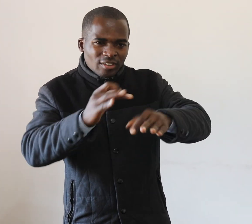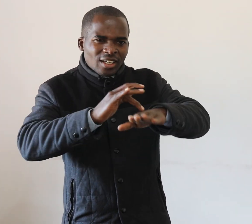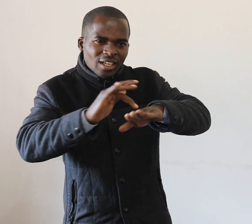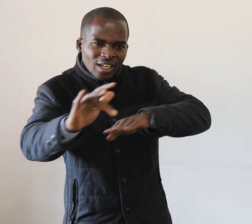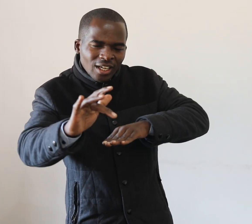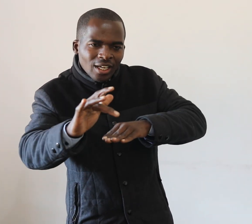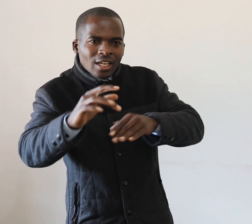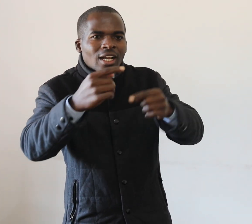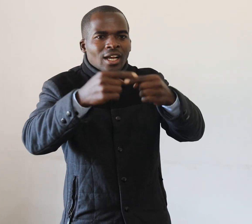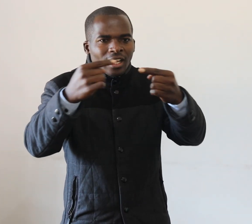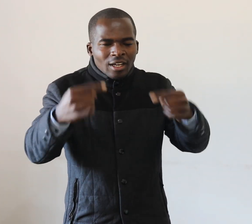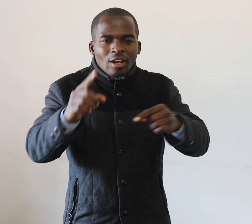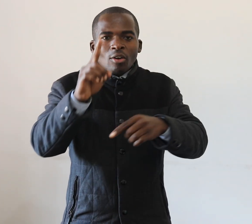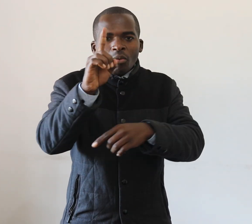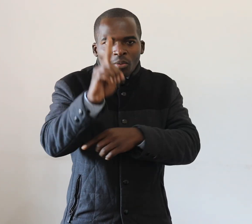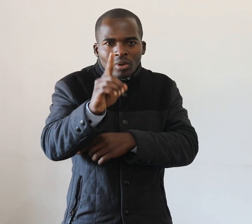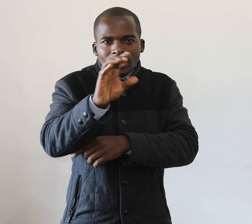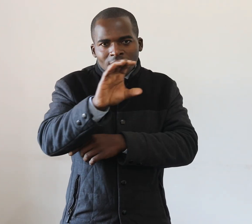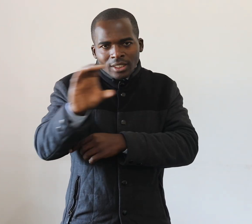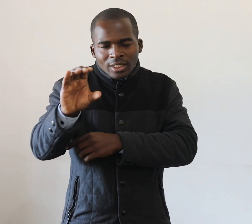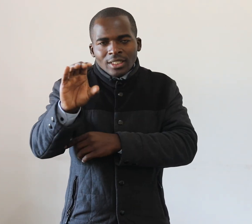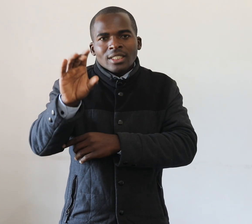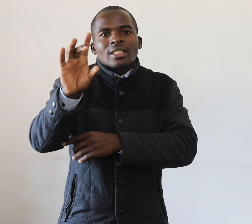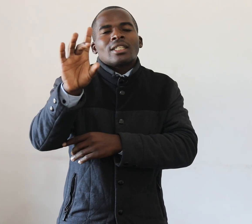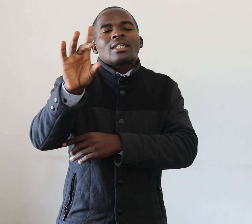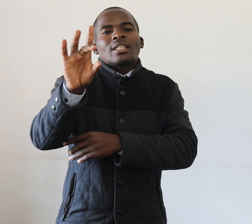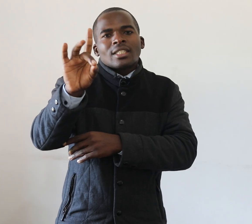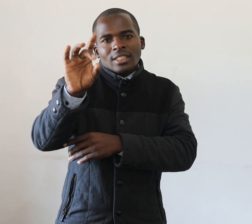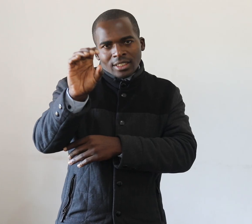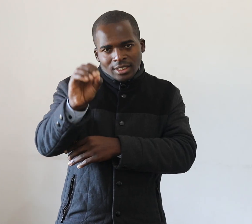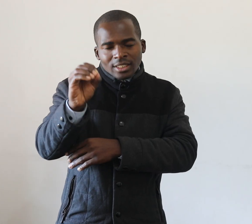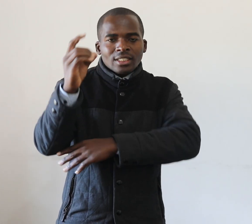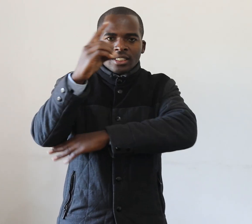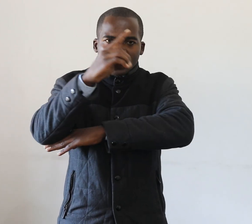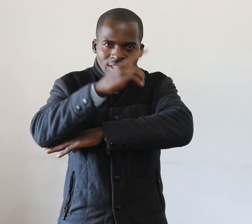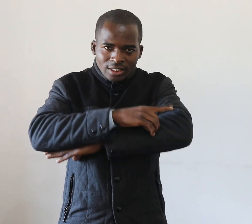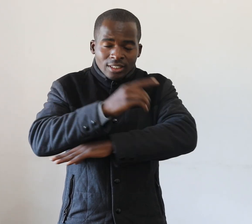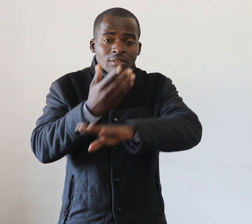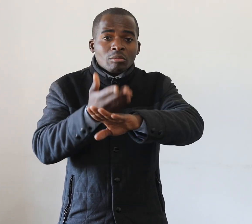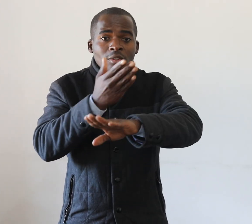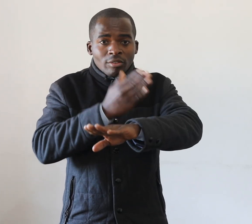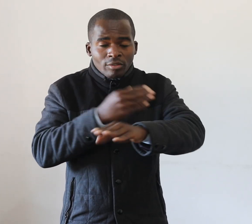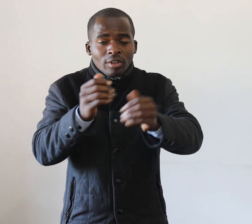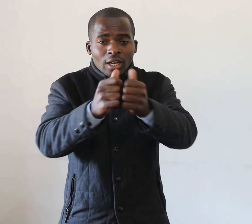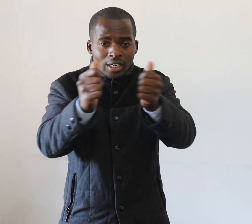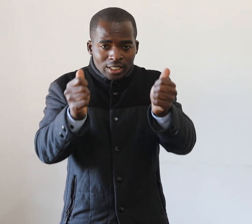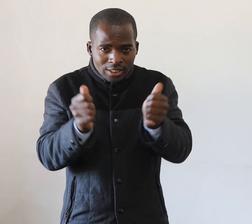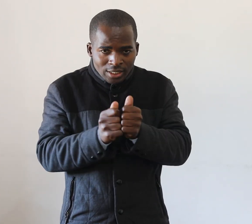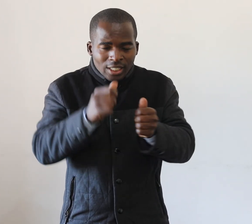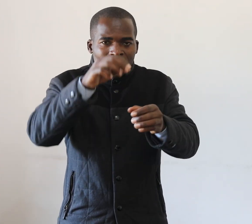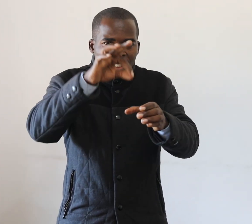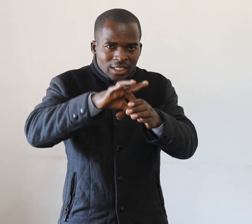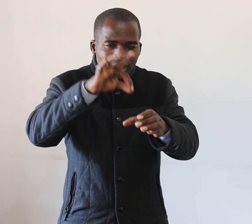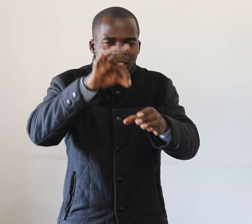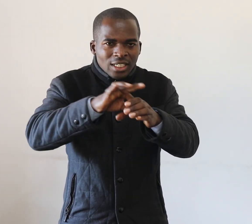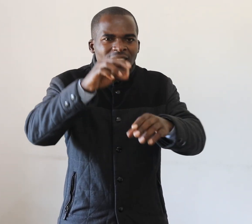within 180 days before a general election, the seat will not be filled because the country